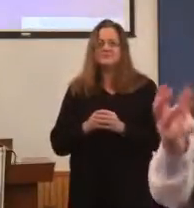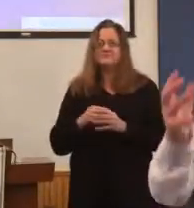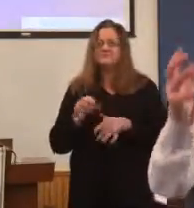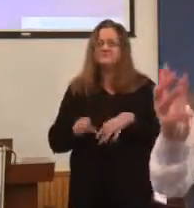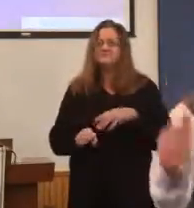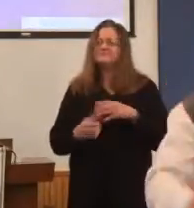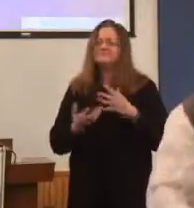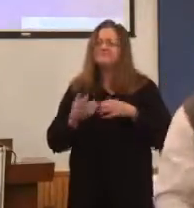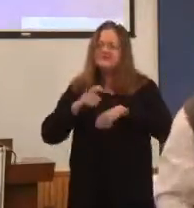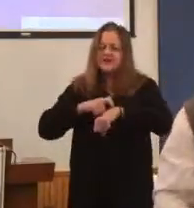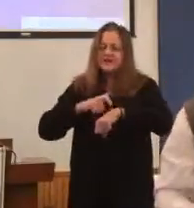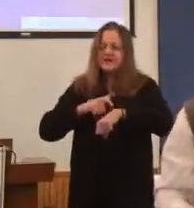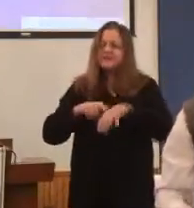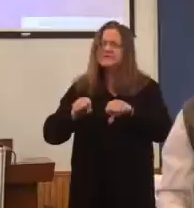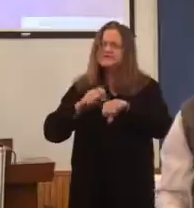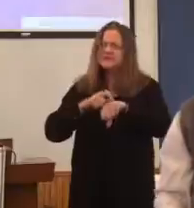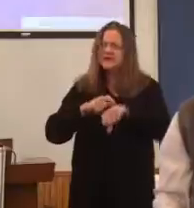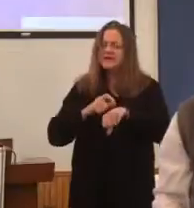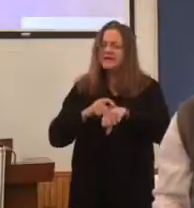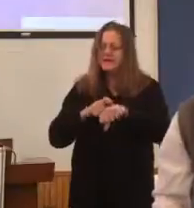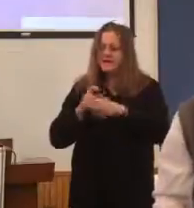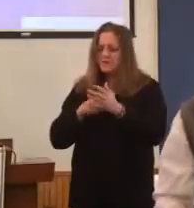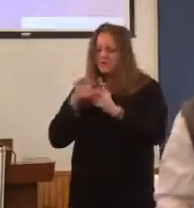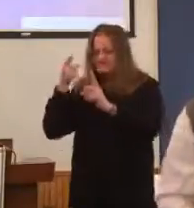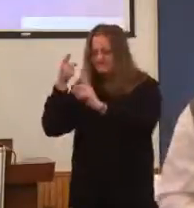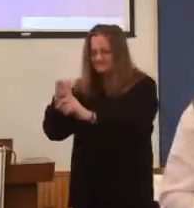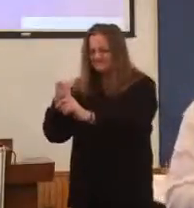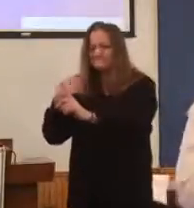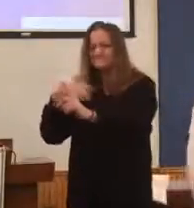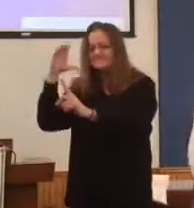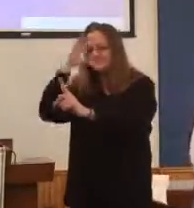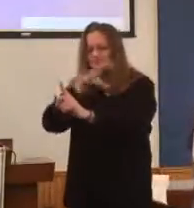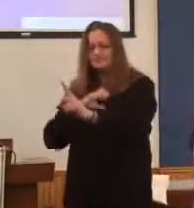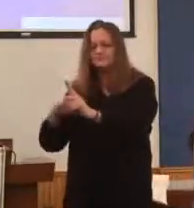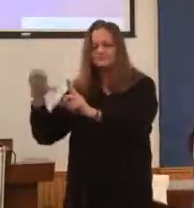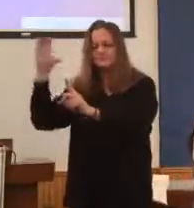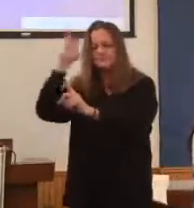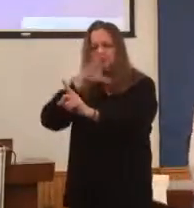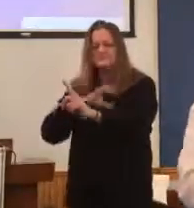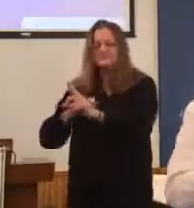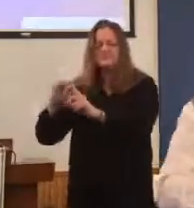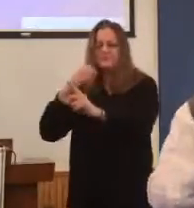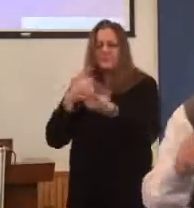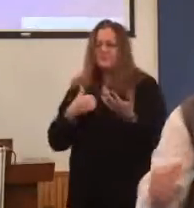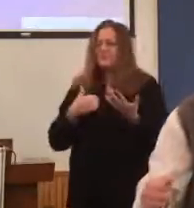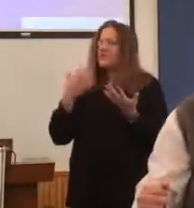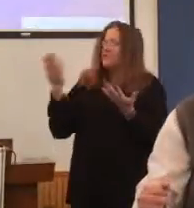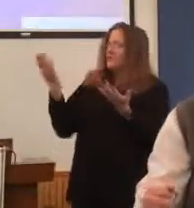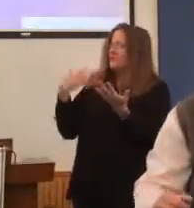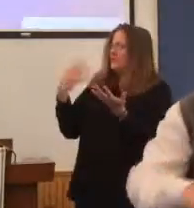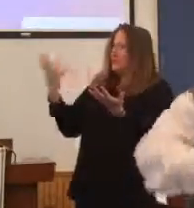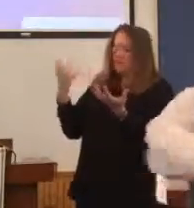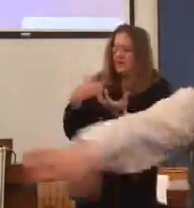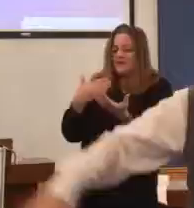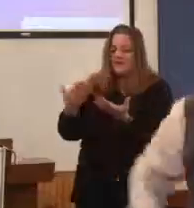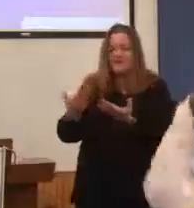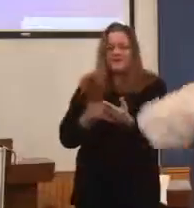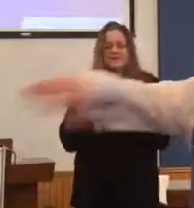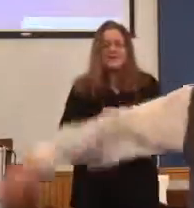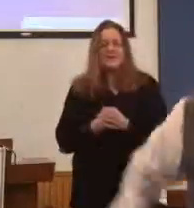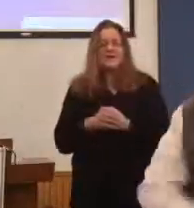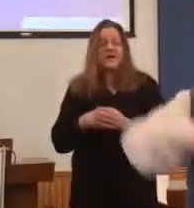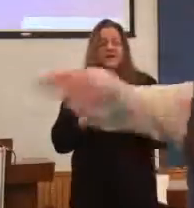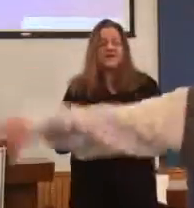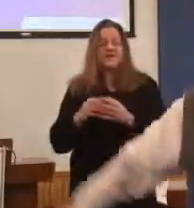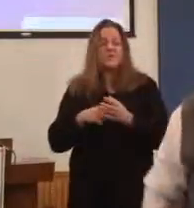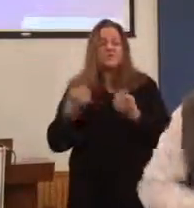find that thing that makes us happy. That makes us what we are called to be. And then all the other stuff